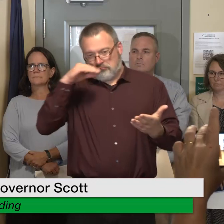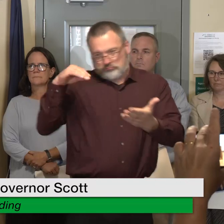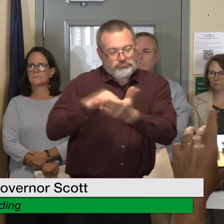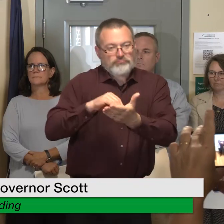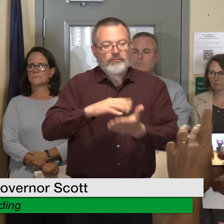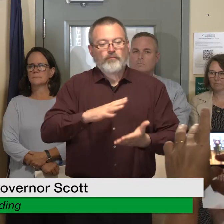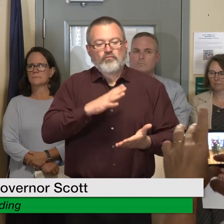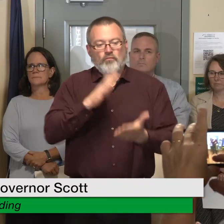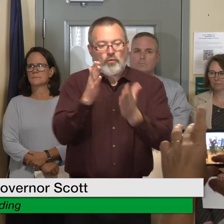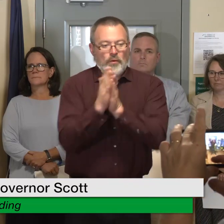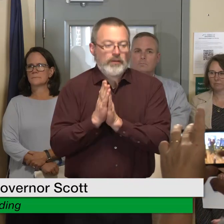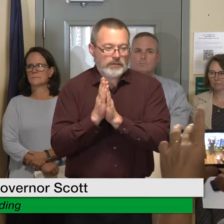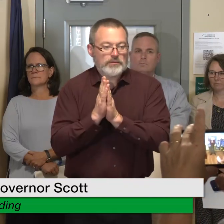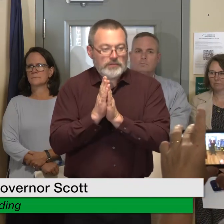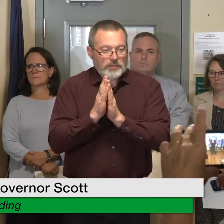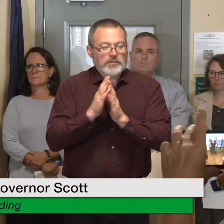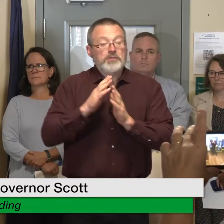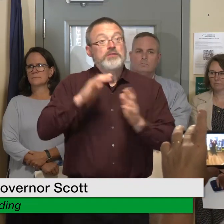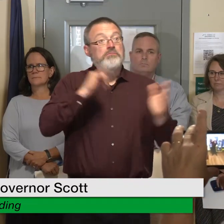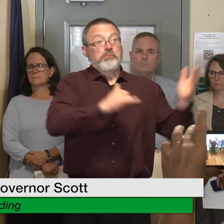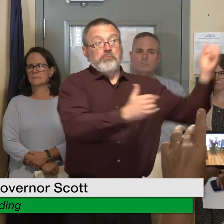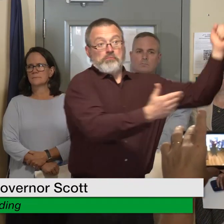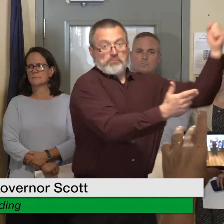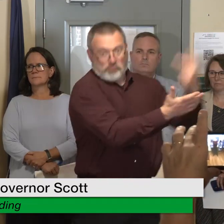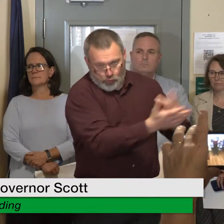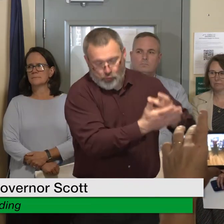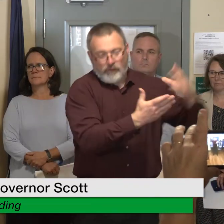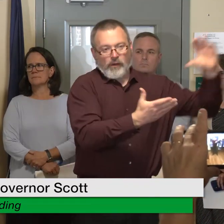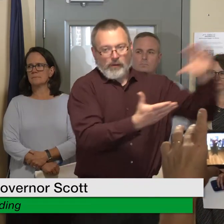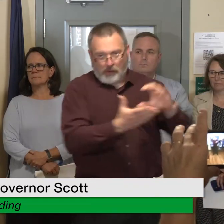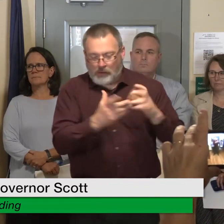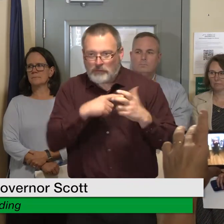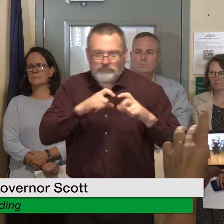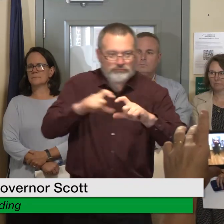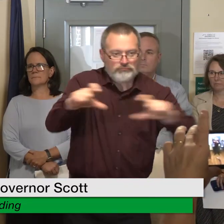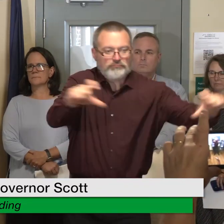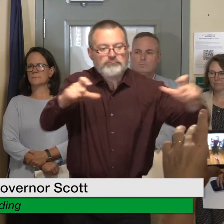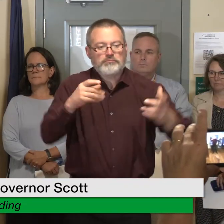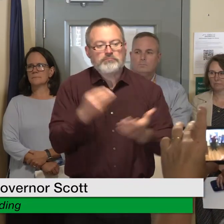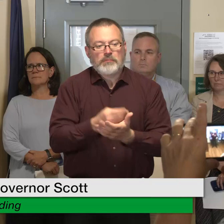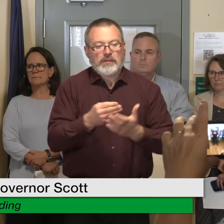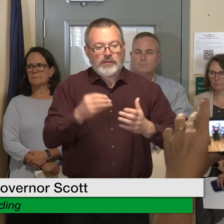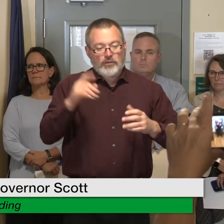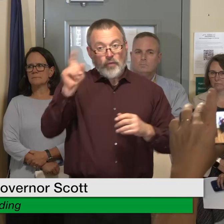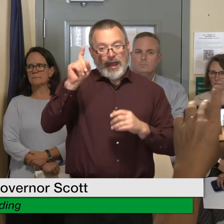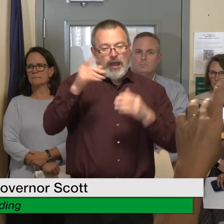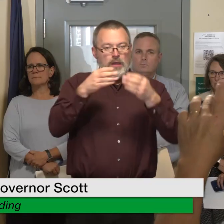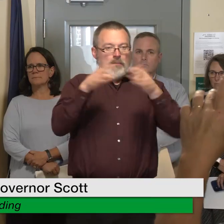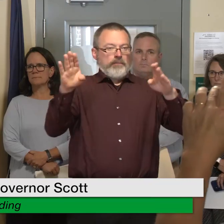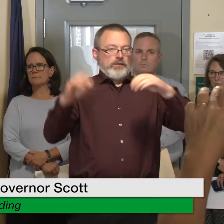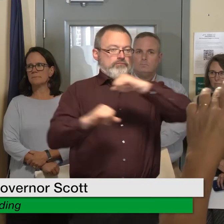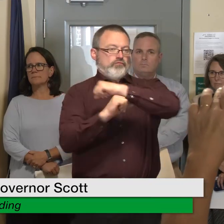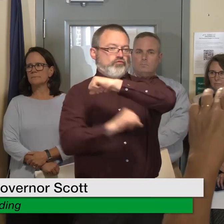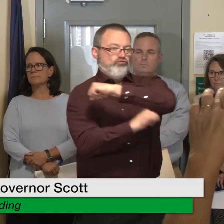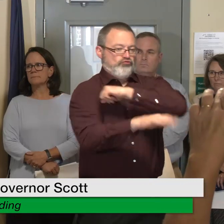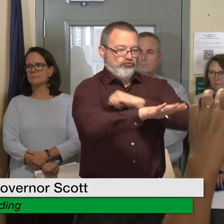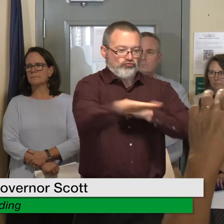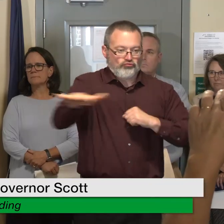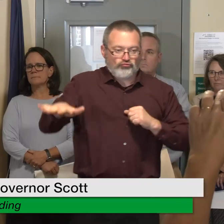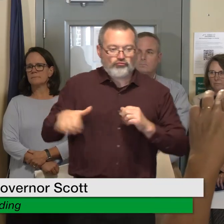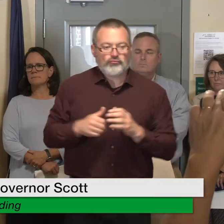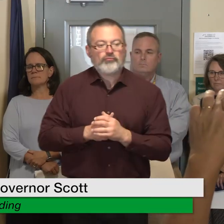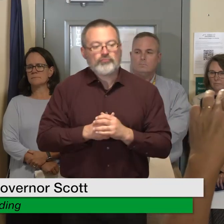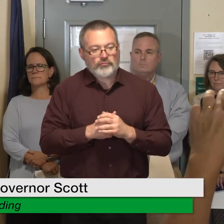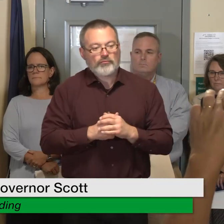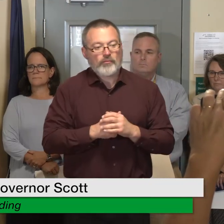for communities to repair public infrastructure. And separately, if there's enough damage